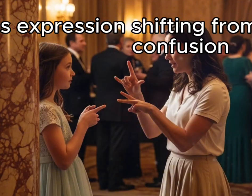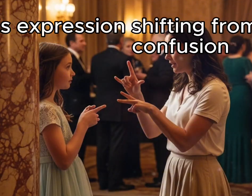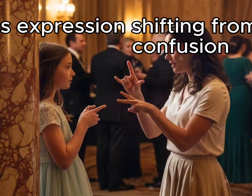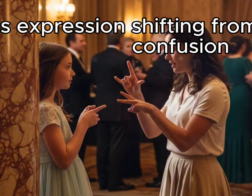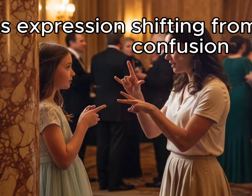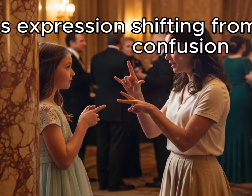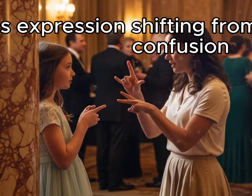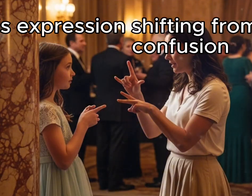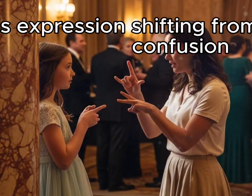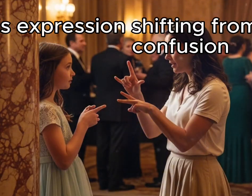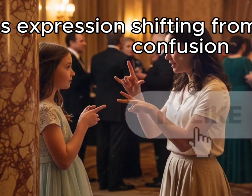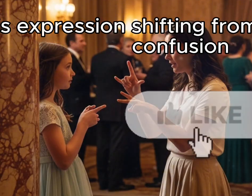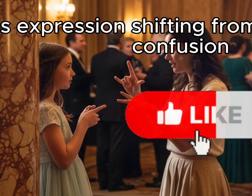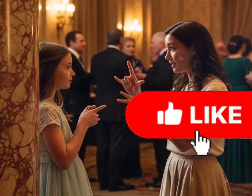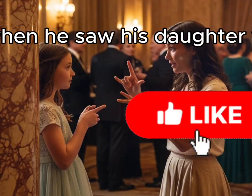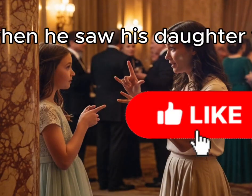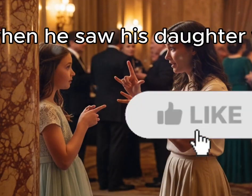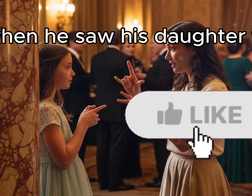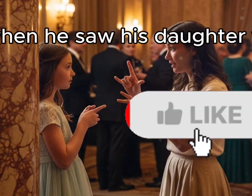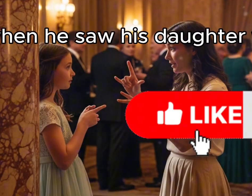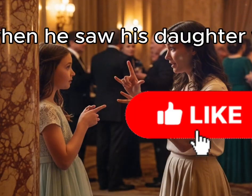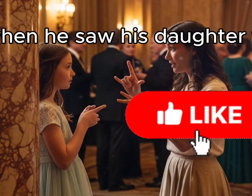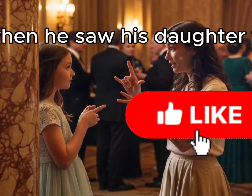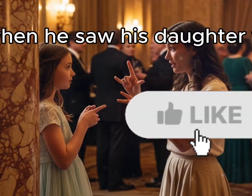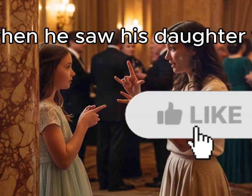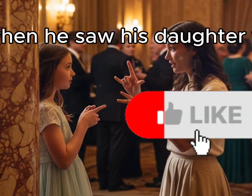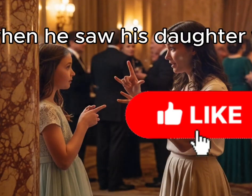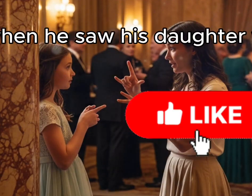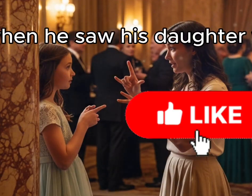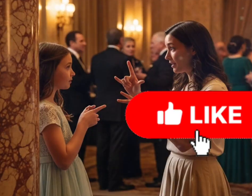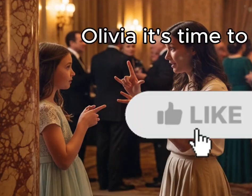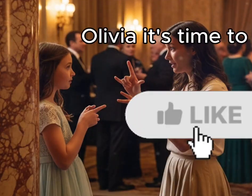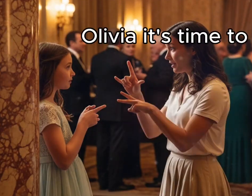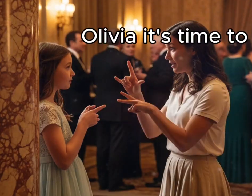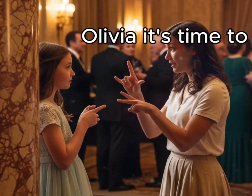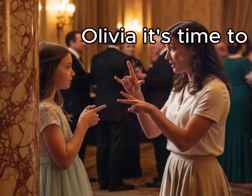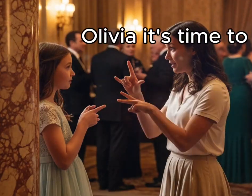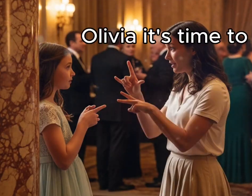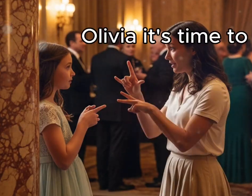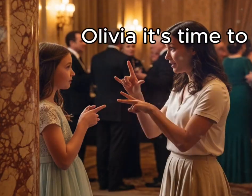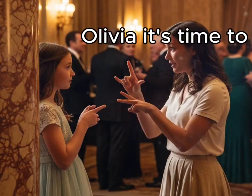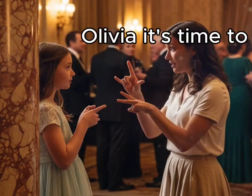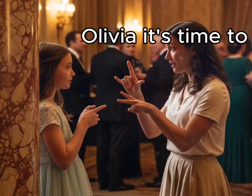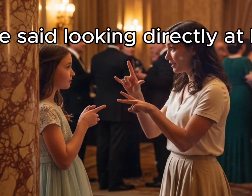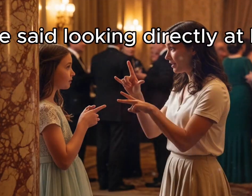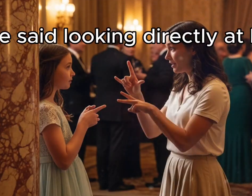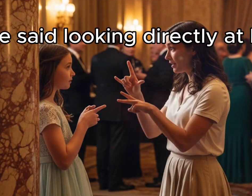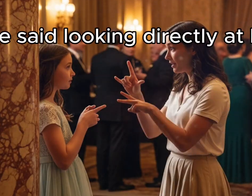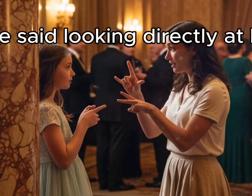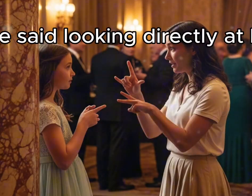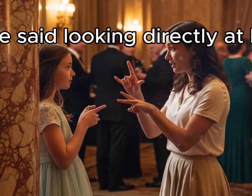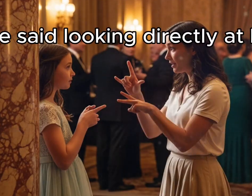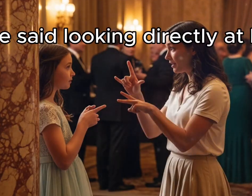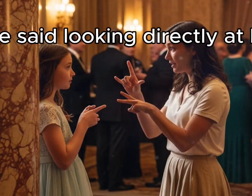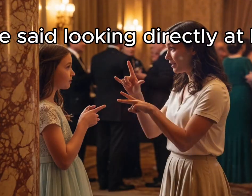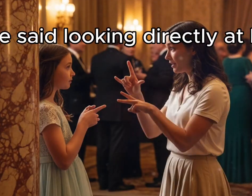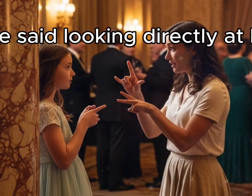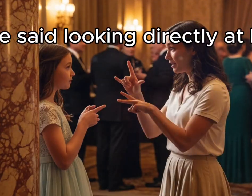from concern to confusion when he saw his daughter wasn't alone. Olivia, it's time to go, he said, looking directly at his daughter